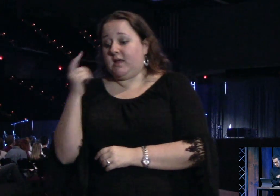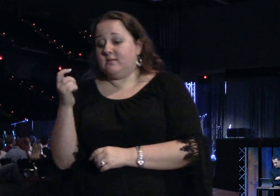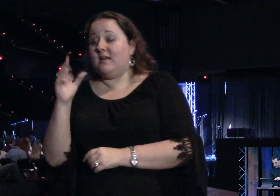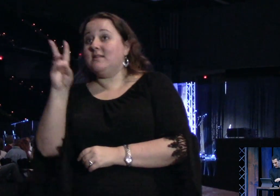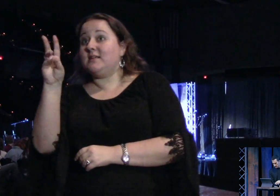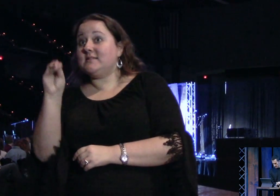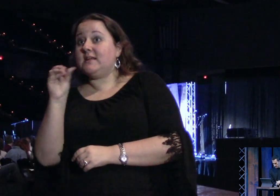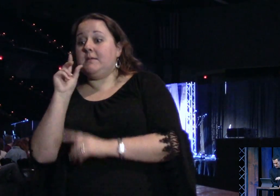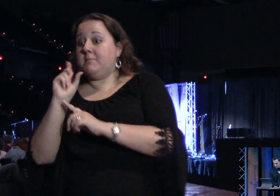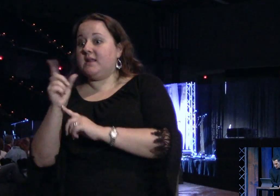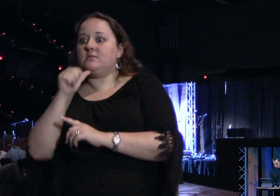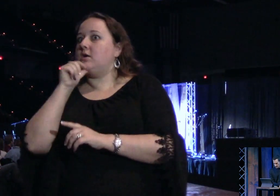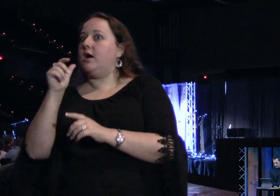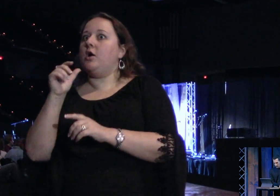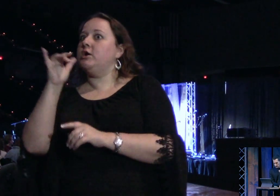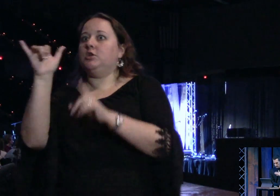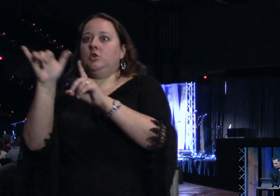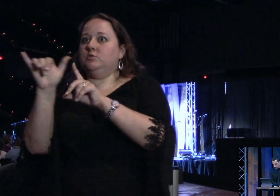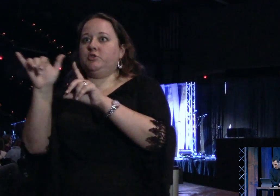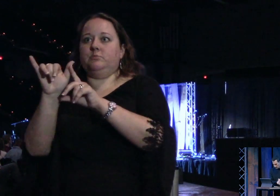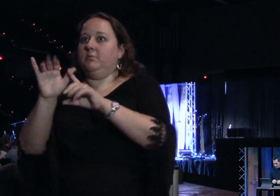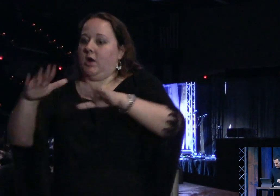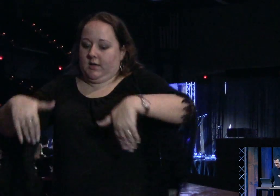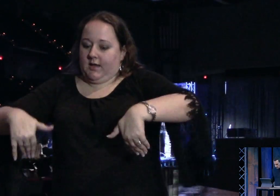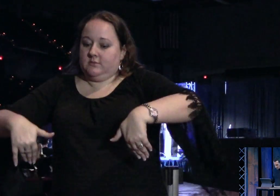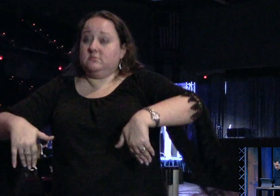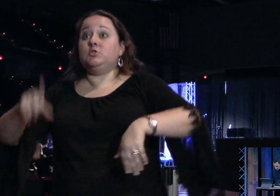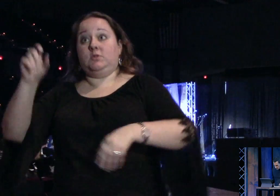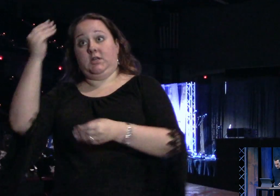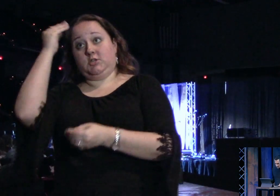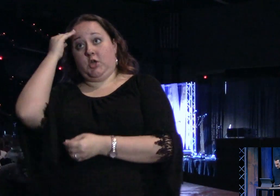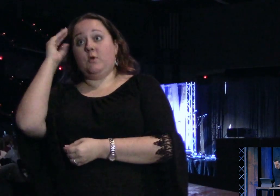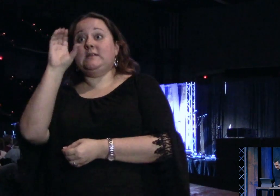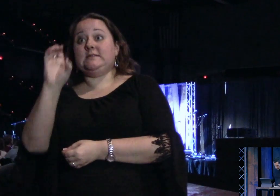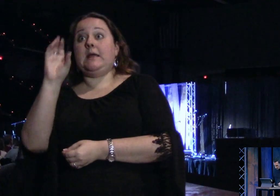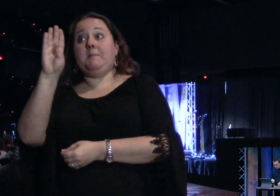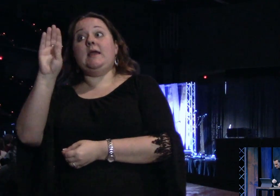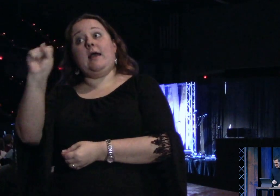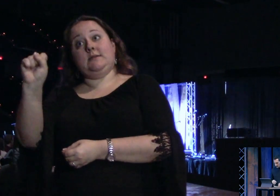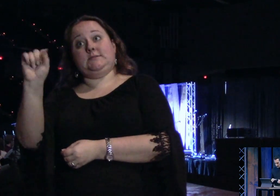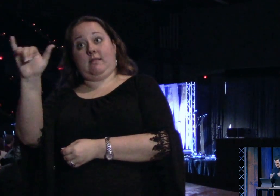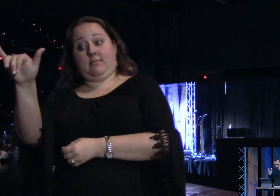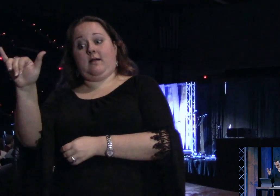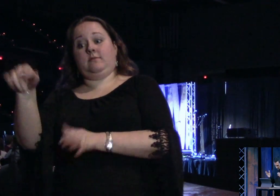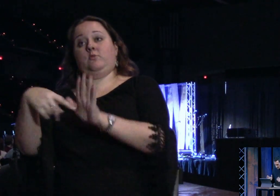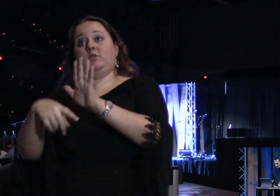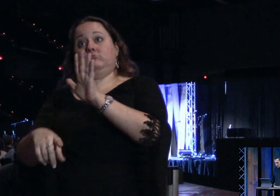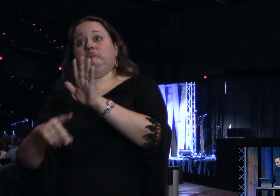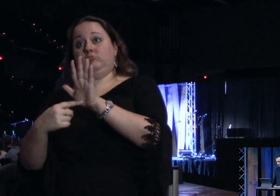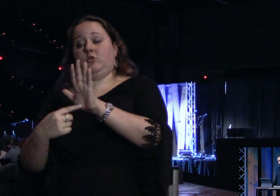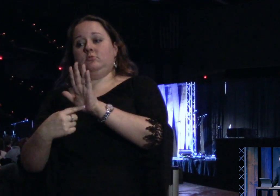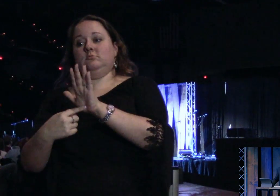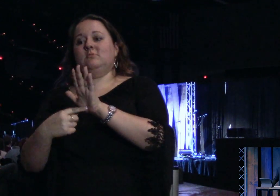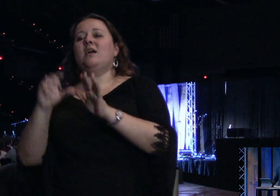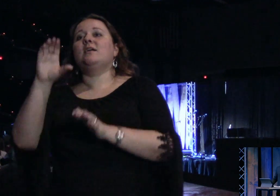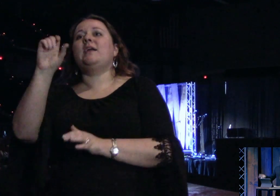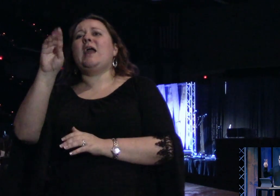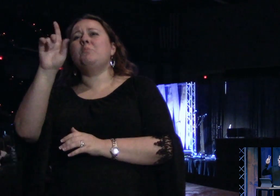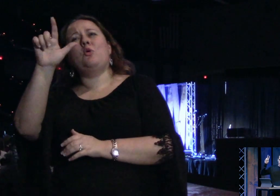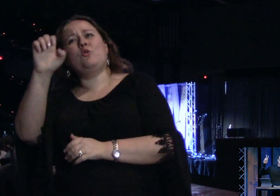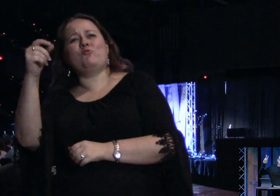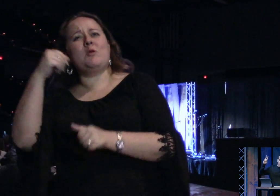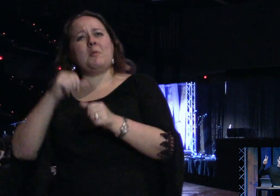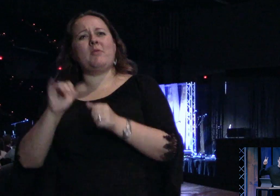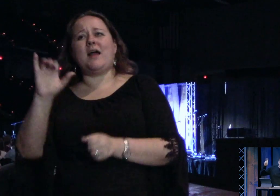that because 60 Minutes isn't on YouTube, so you need to know. It's on CBS. That's